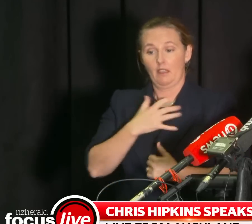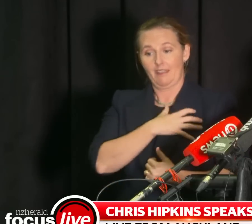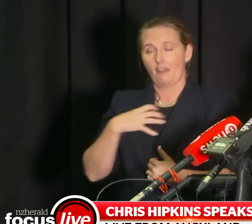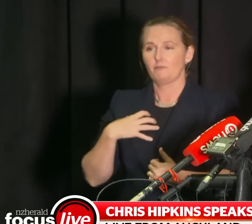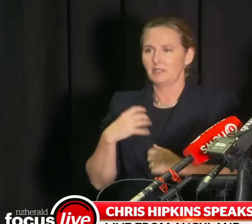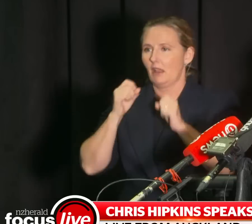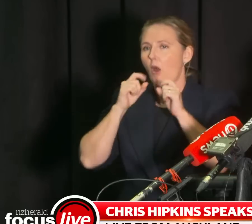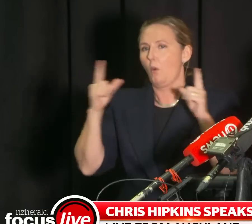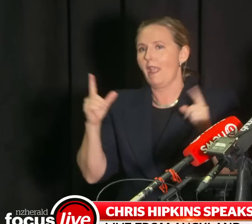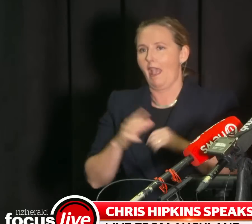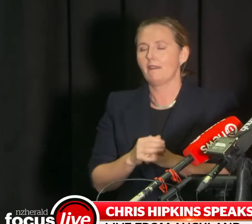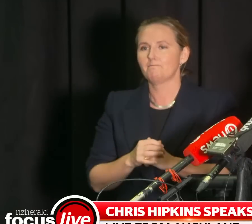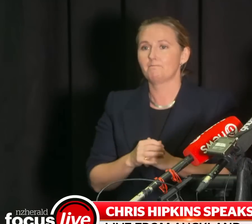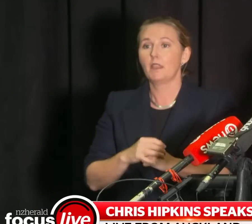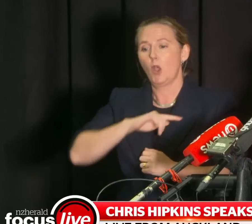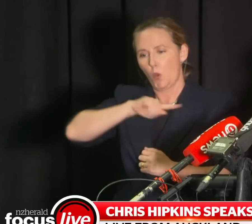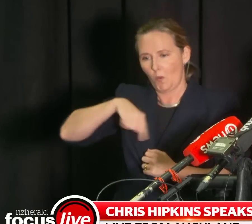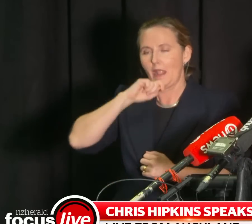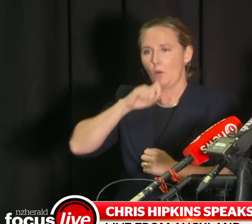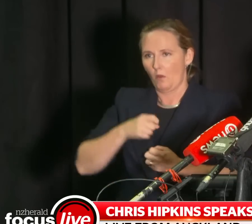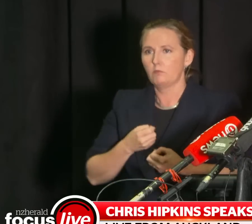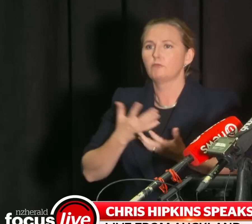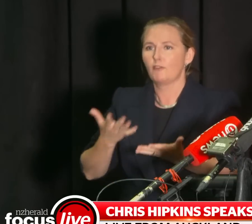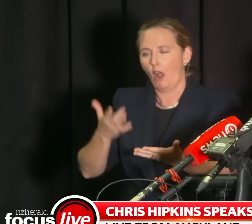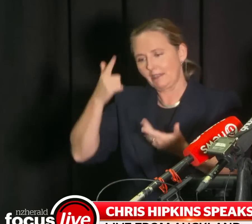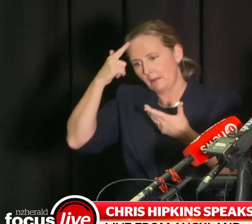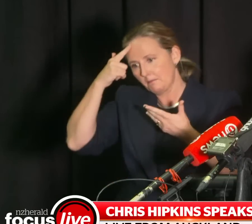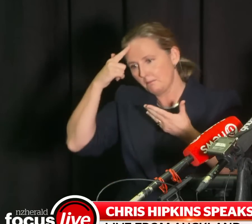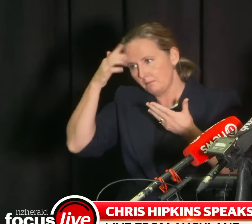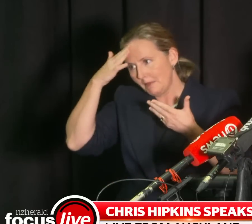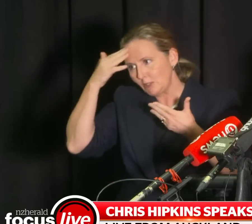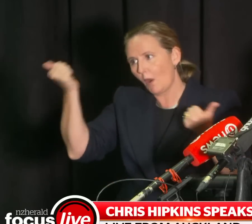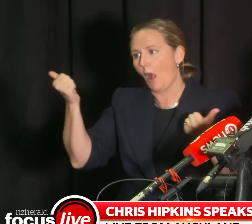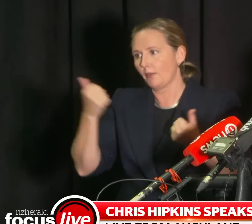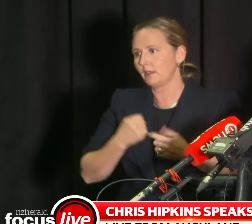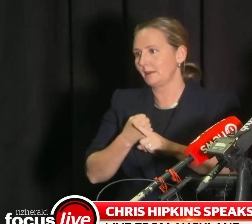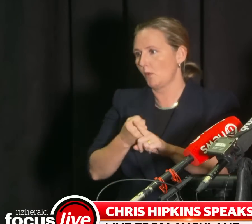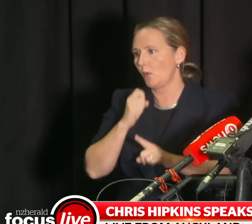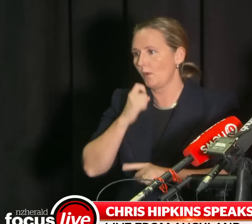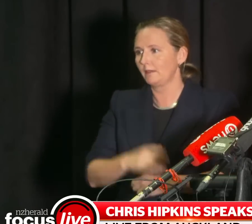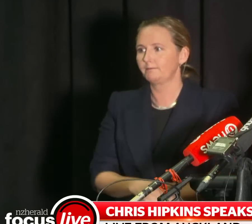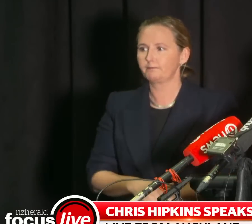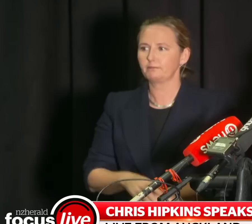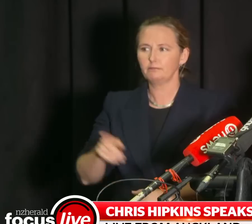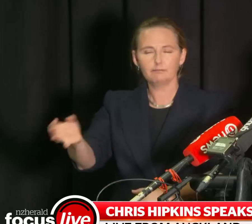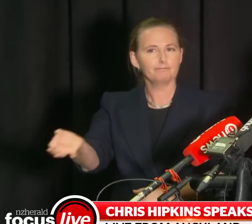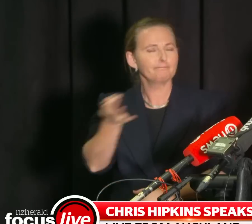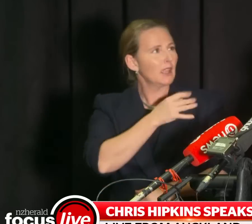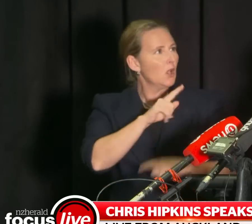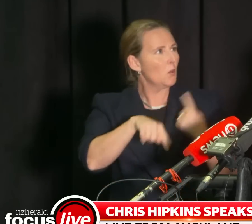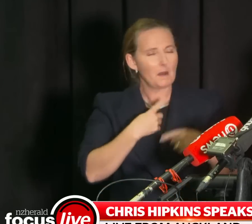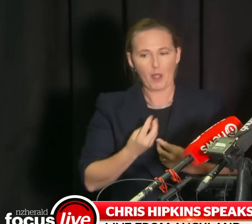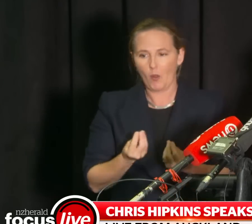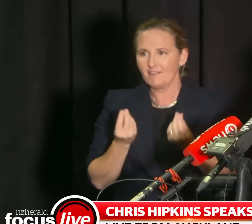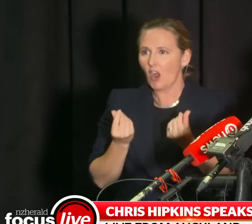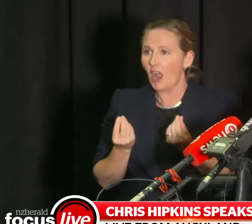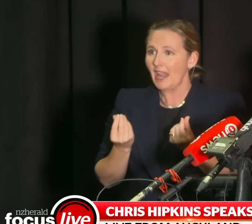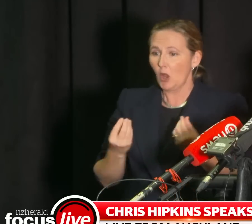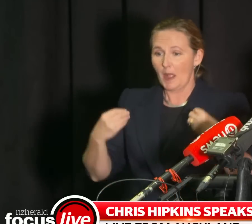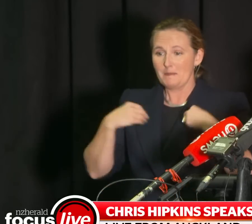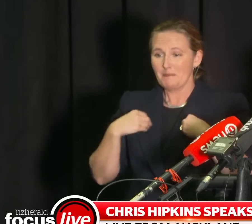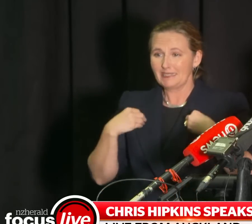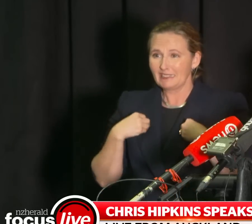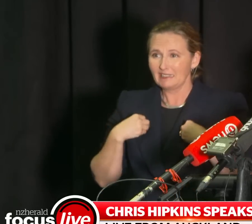and we'll be making sure that we provide as much mental health support as we can. And what about the financial toll? Because people are hurting, businesses are